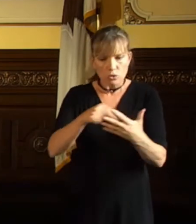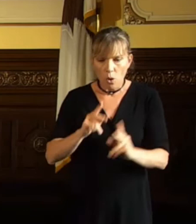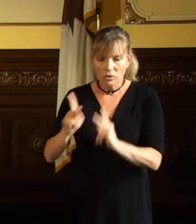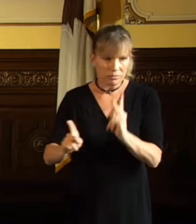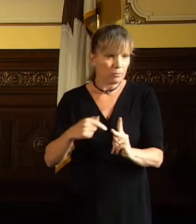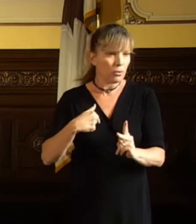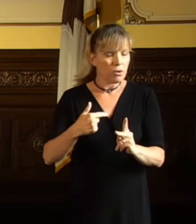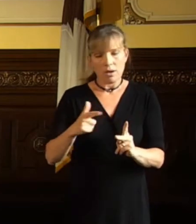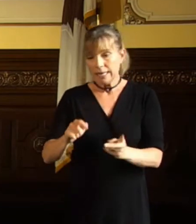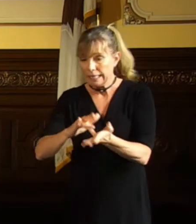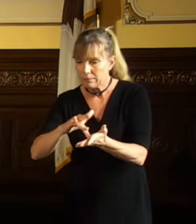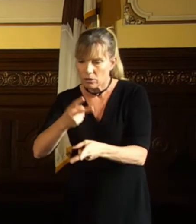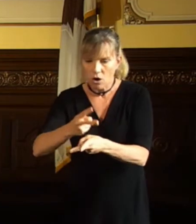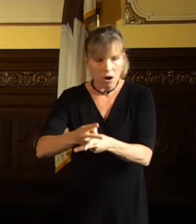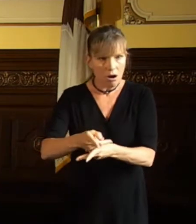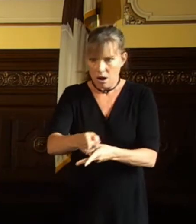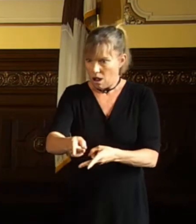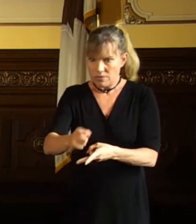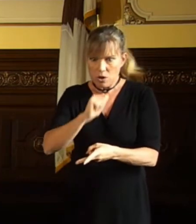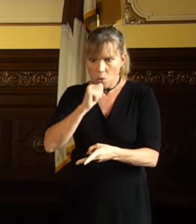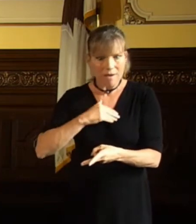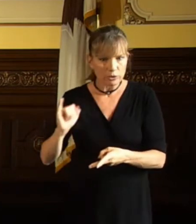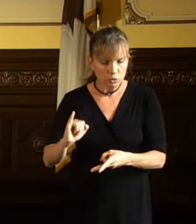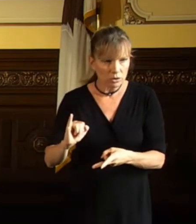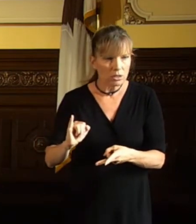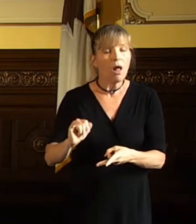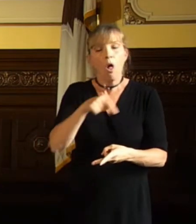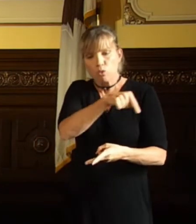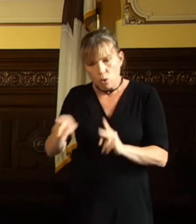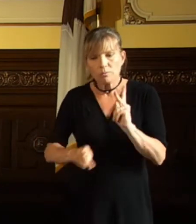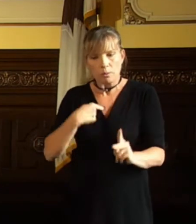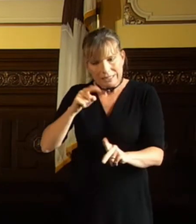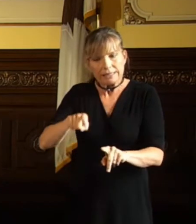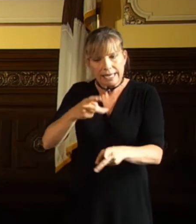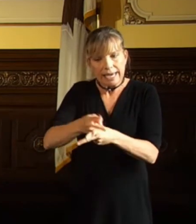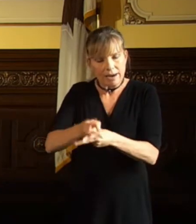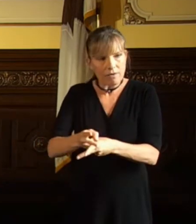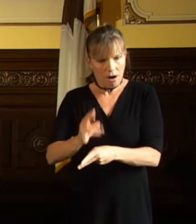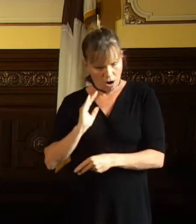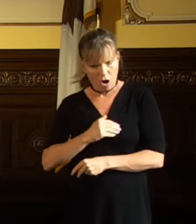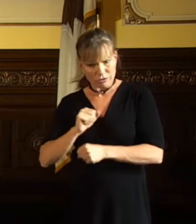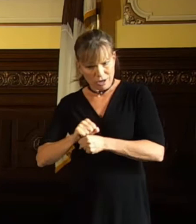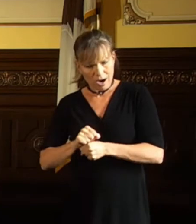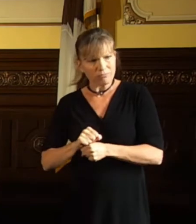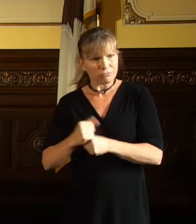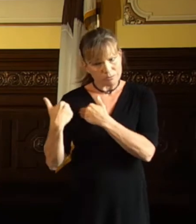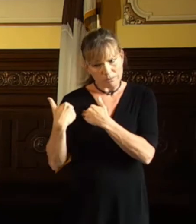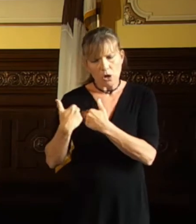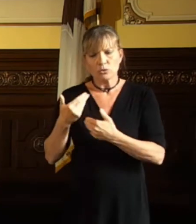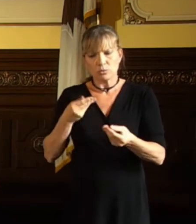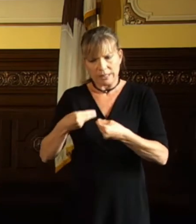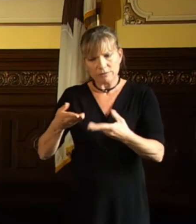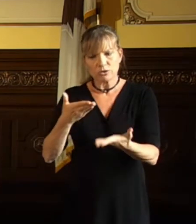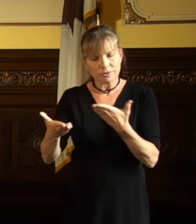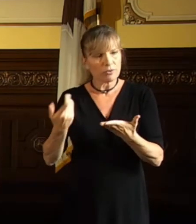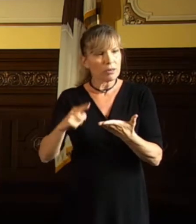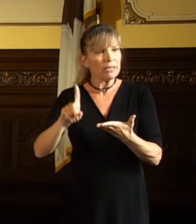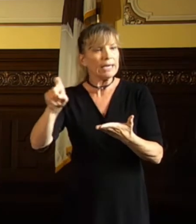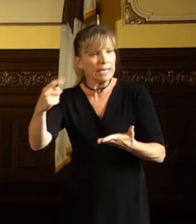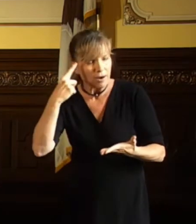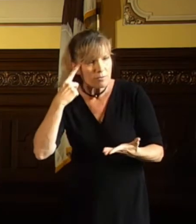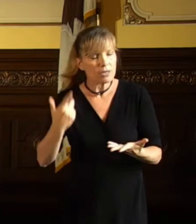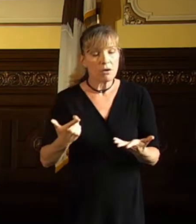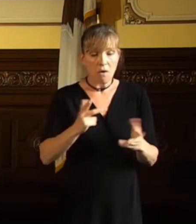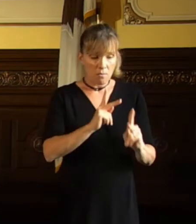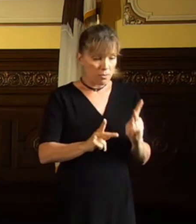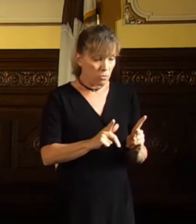who need medical care, who no longer have insurance. So our job is to provide those services for them in government. And so